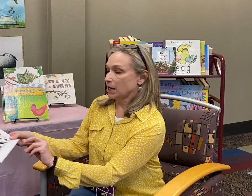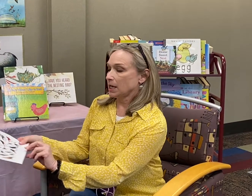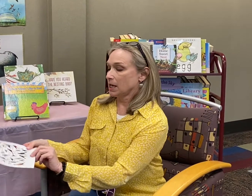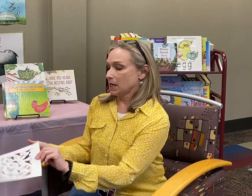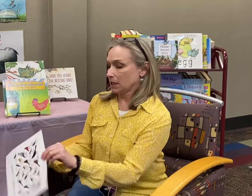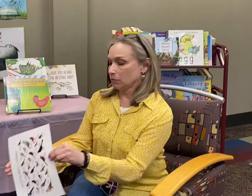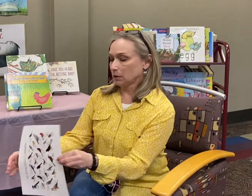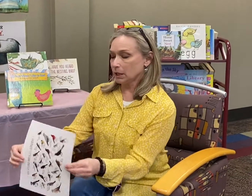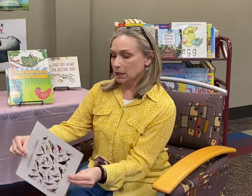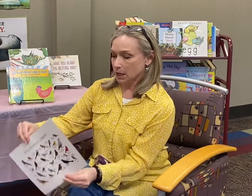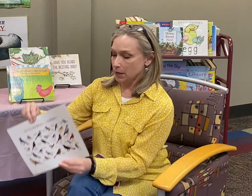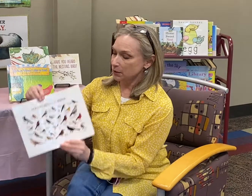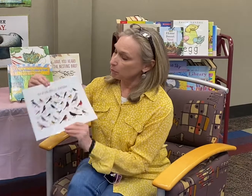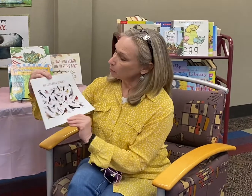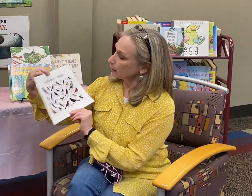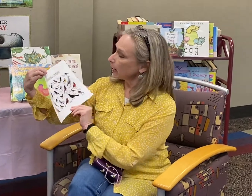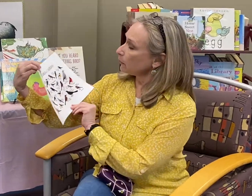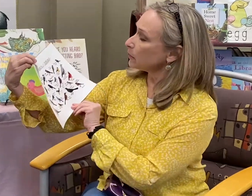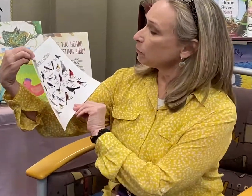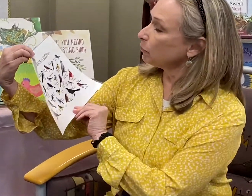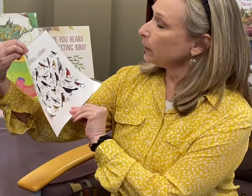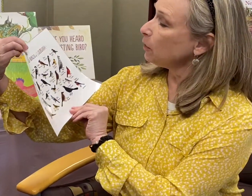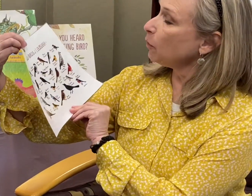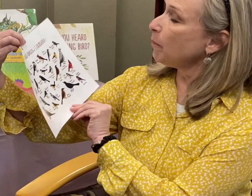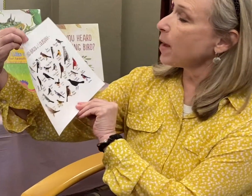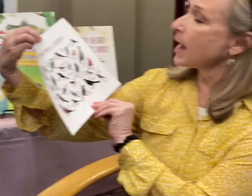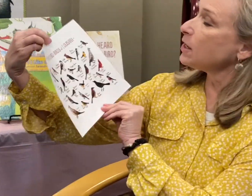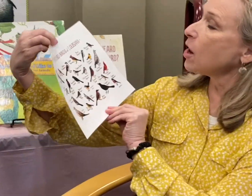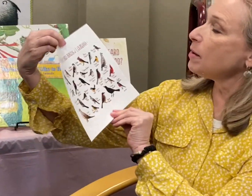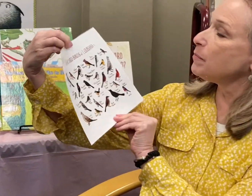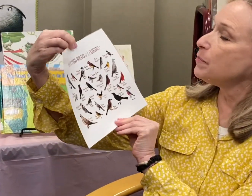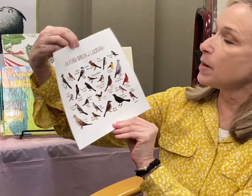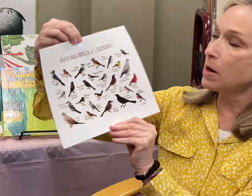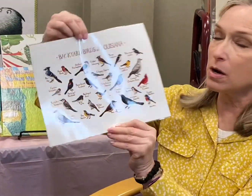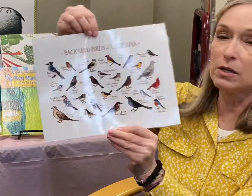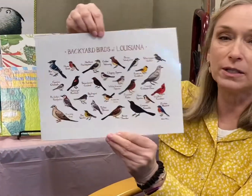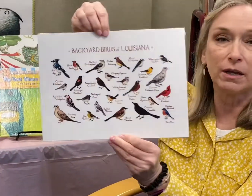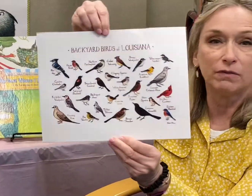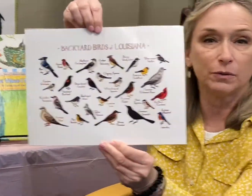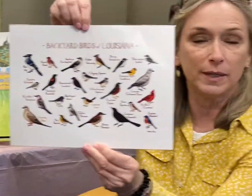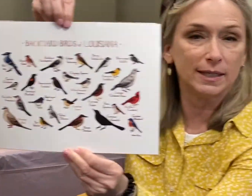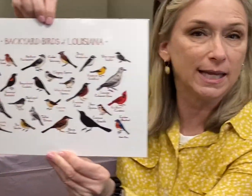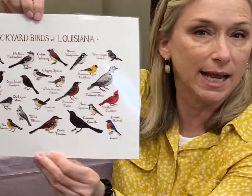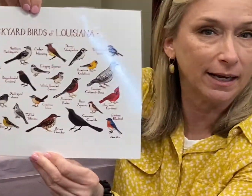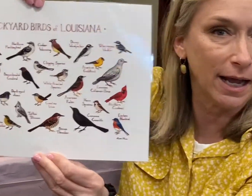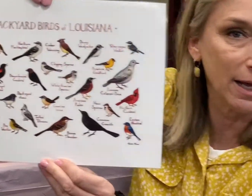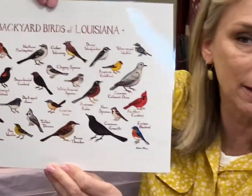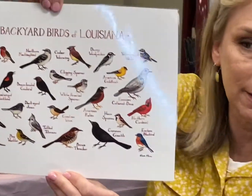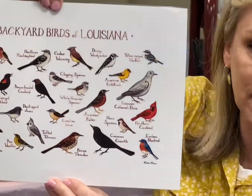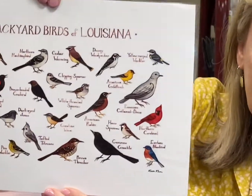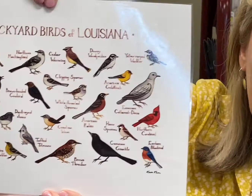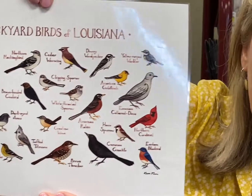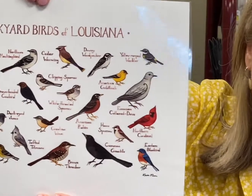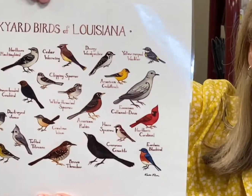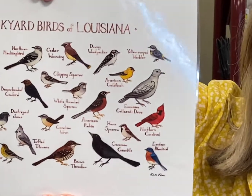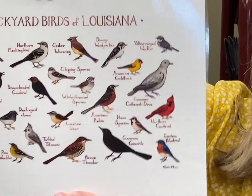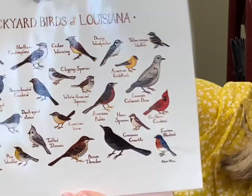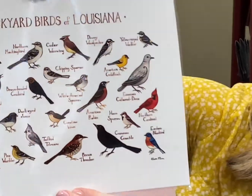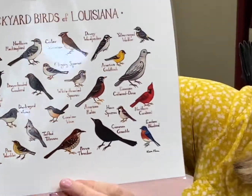get in really close, printing out this really cool Backyard Birds of Louisiana. And it has all